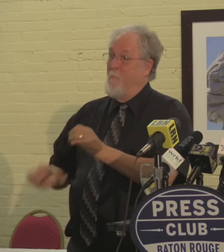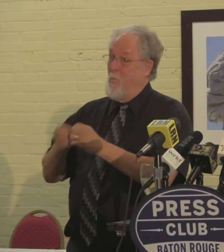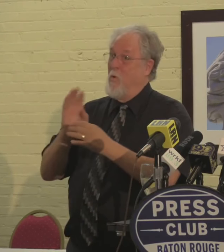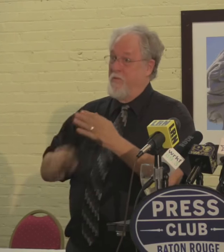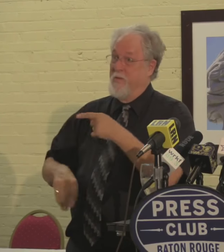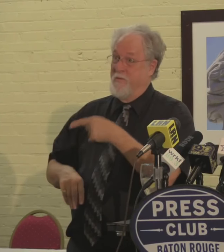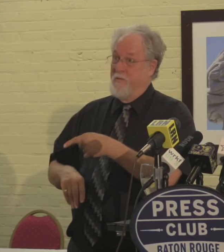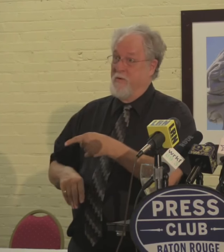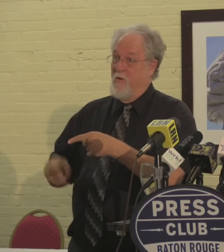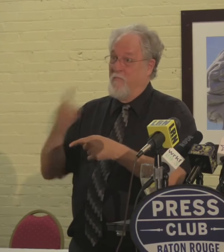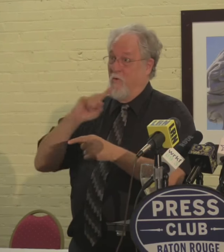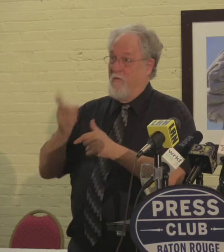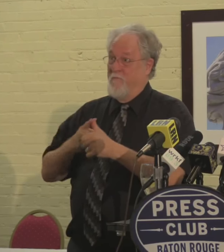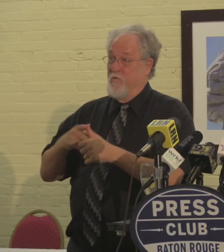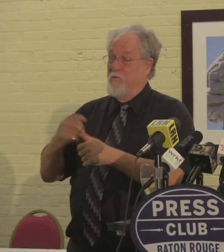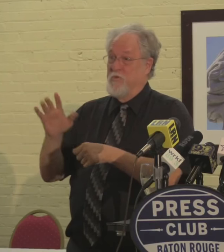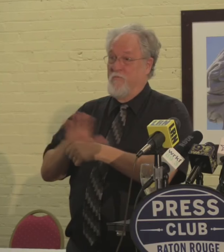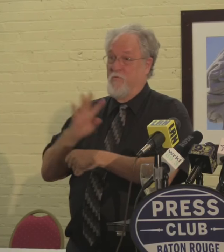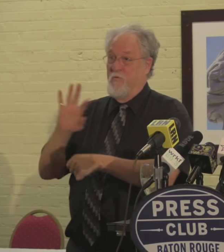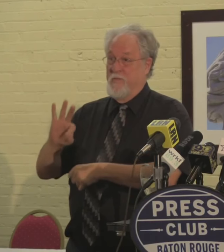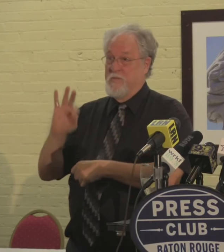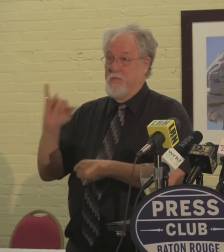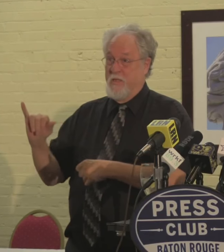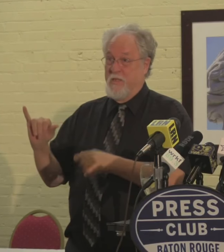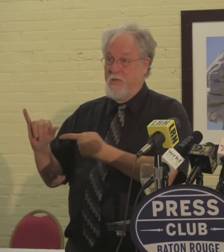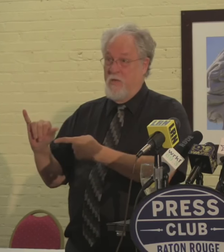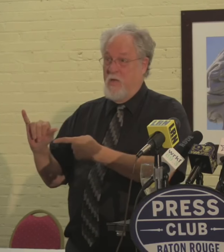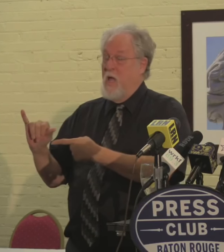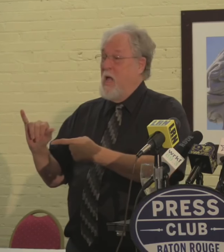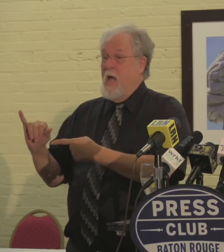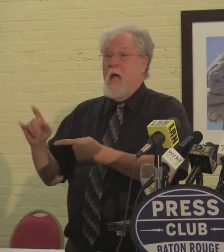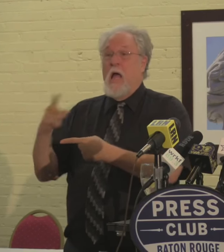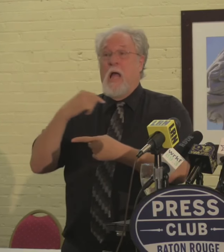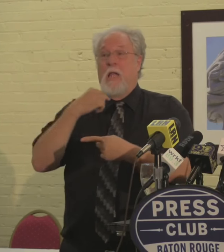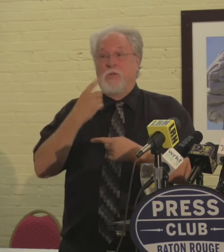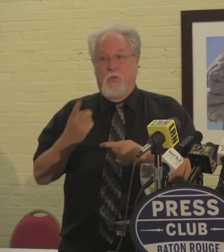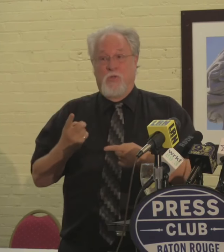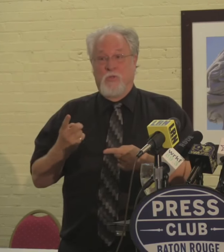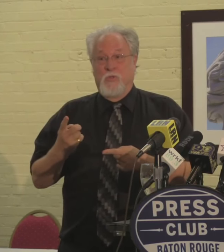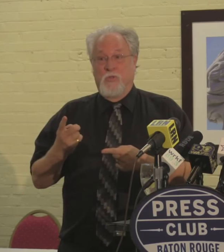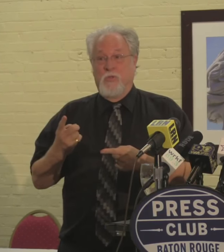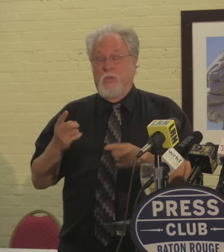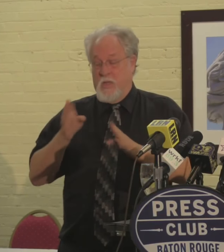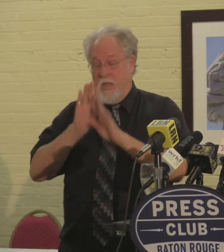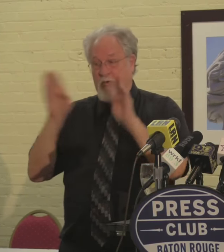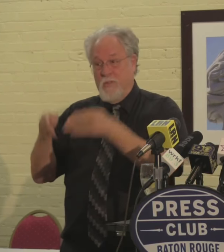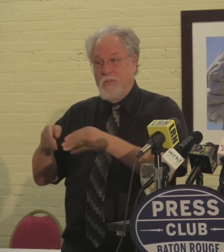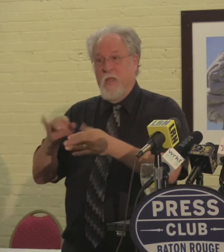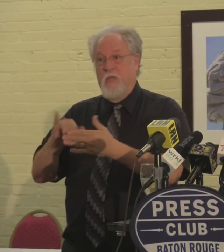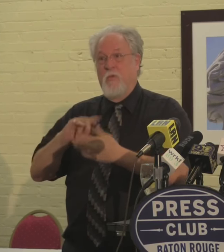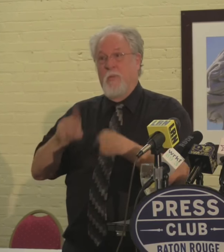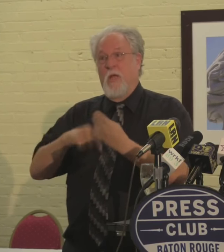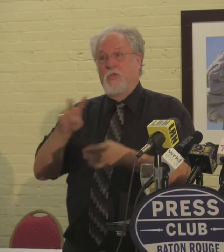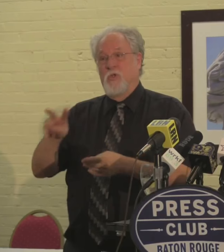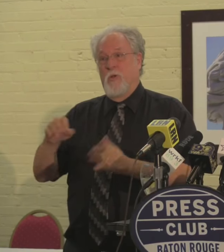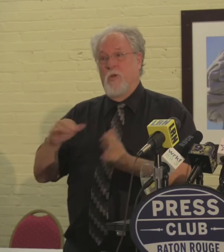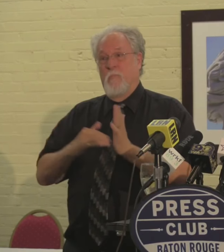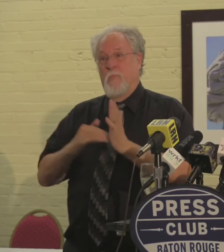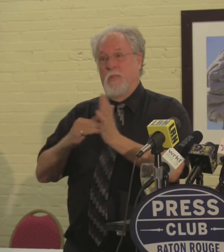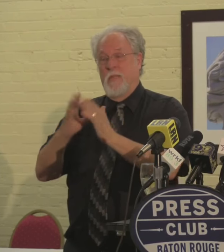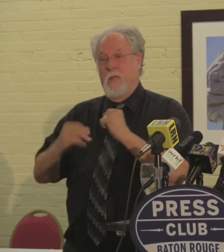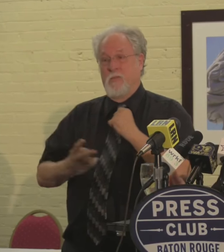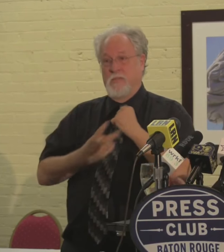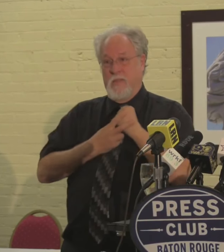than $2 billion for the first full fiscal year. I told you we addressed that through about $200 million in